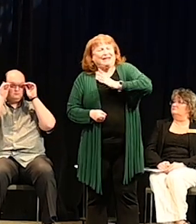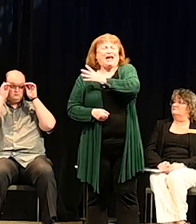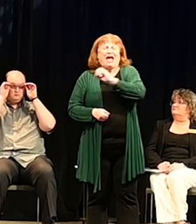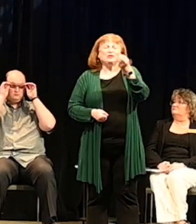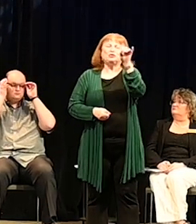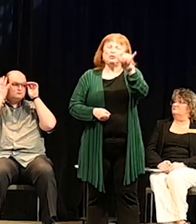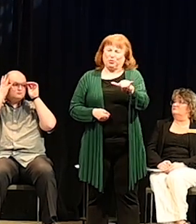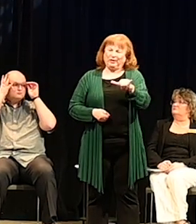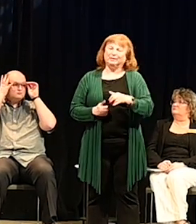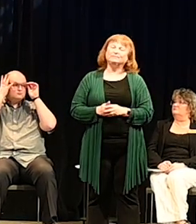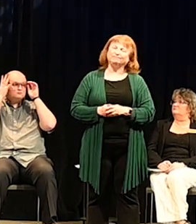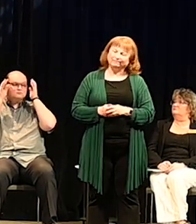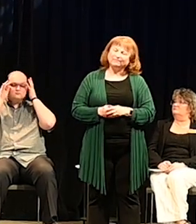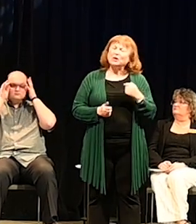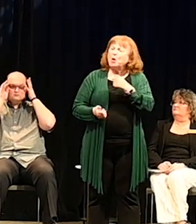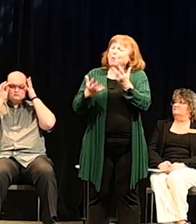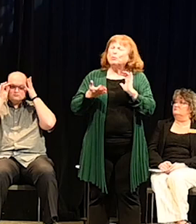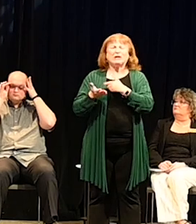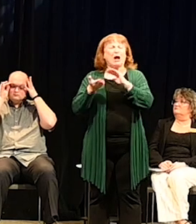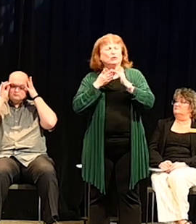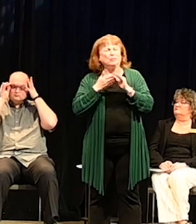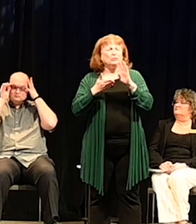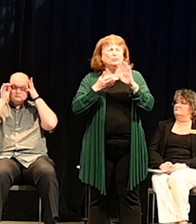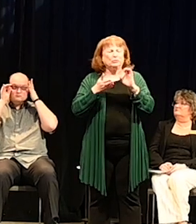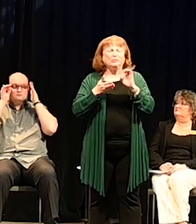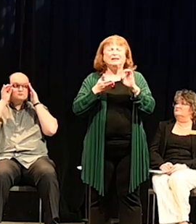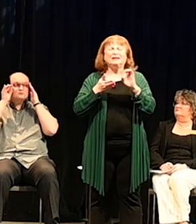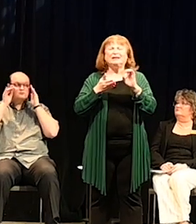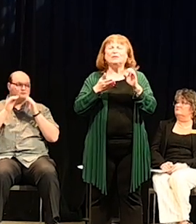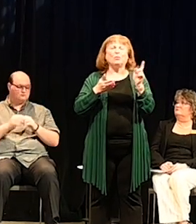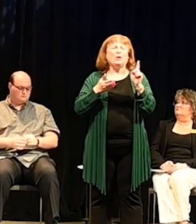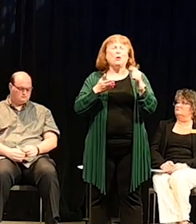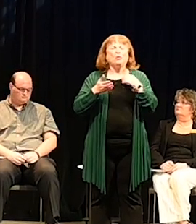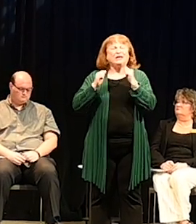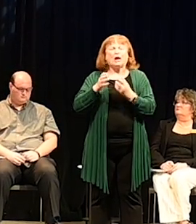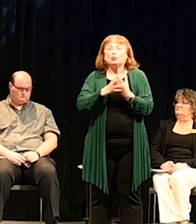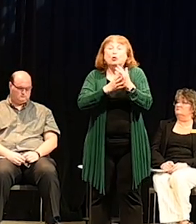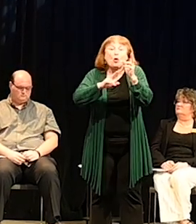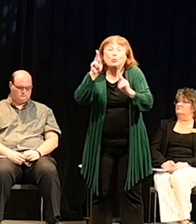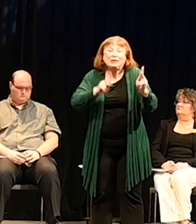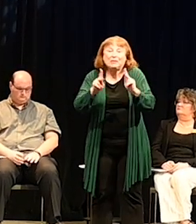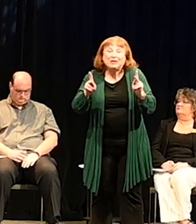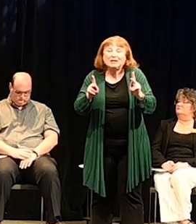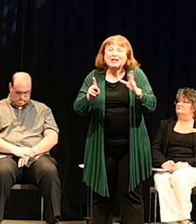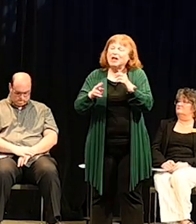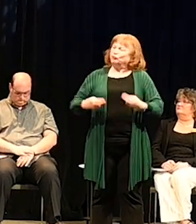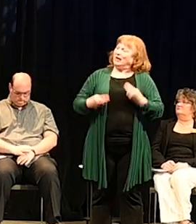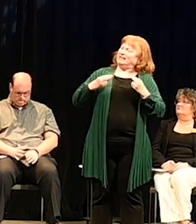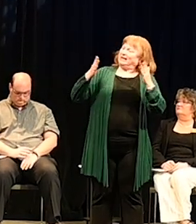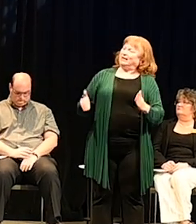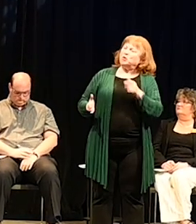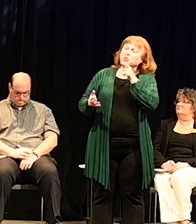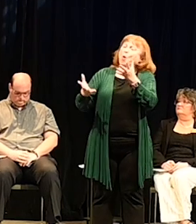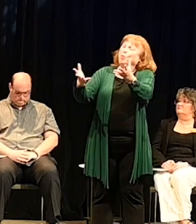joy. We want our community to be one in which we grow people and residents